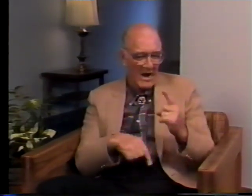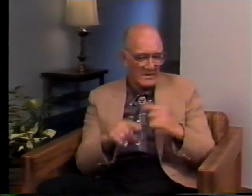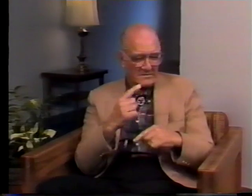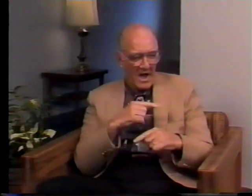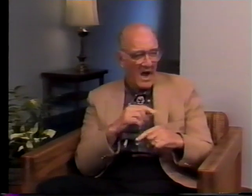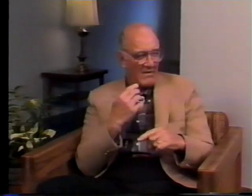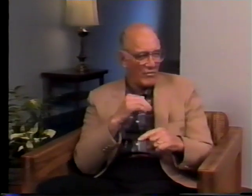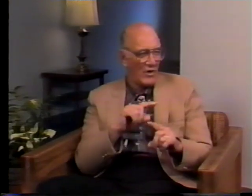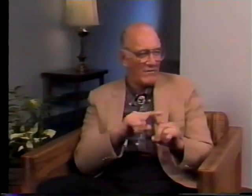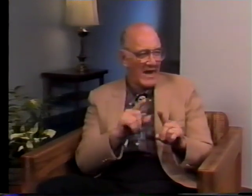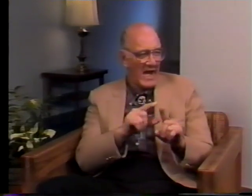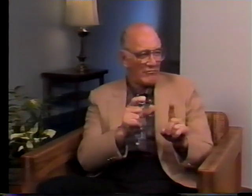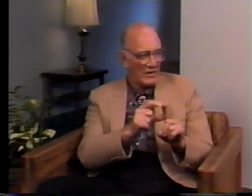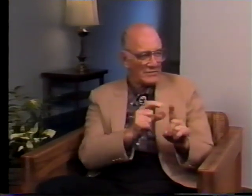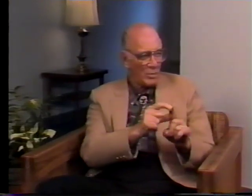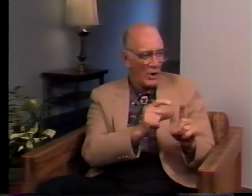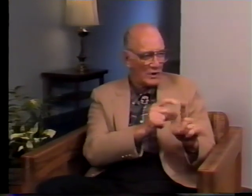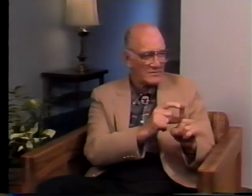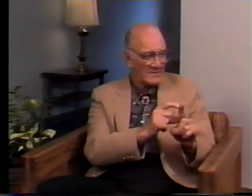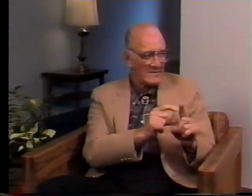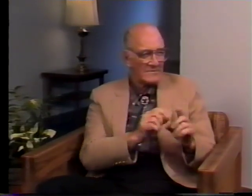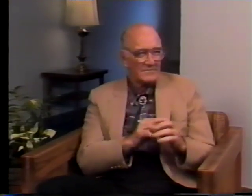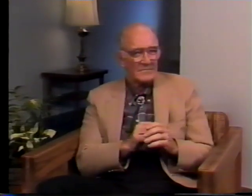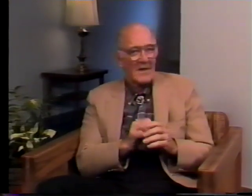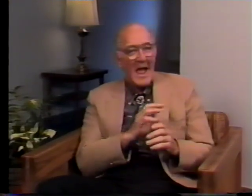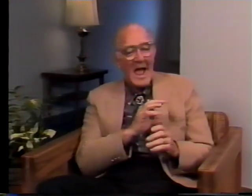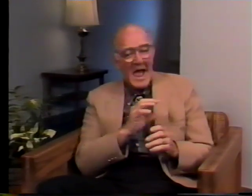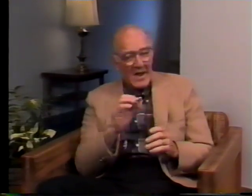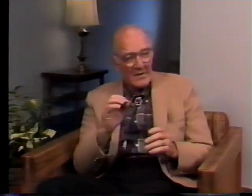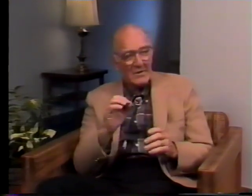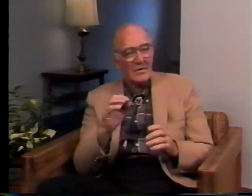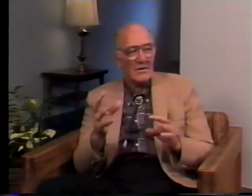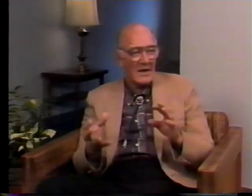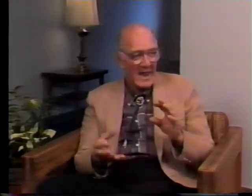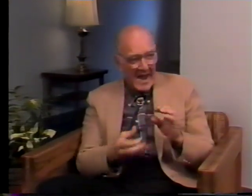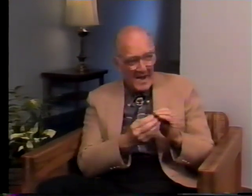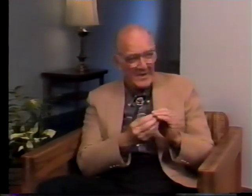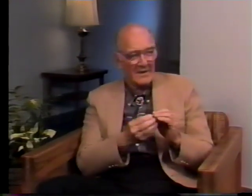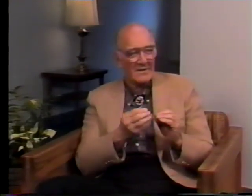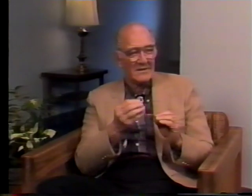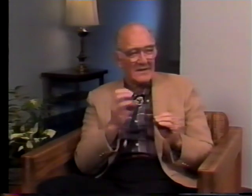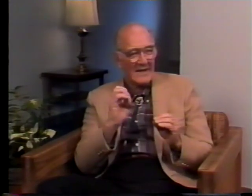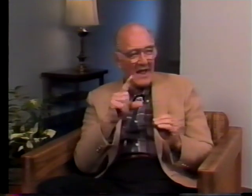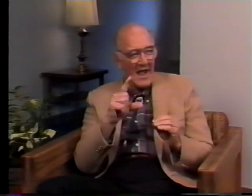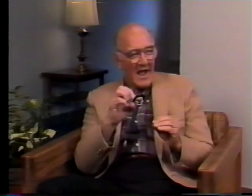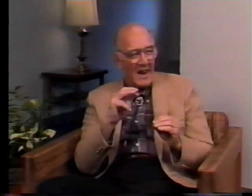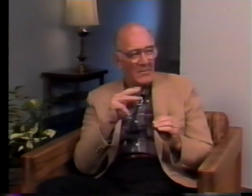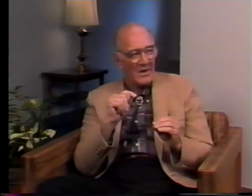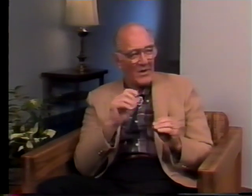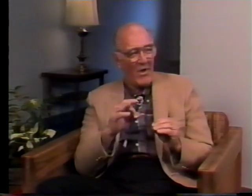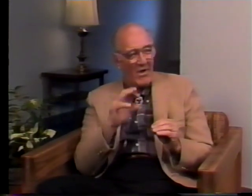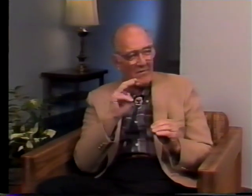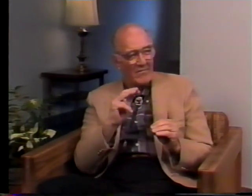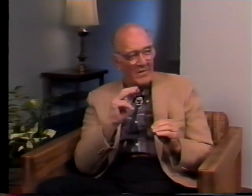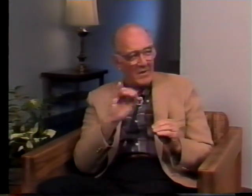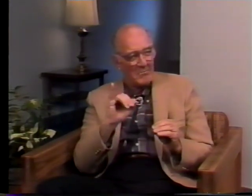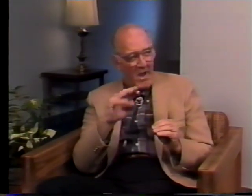a sign for the various words, and adding the element of